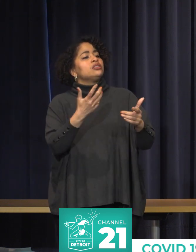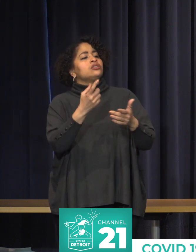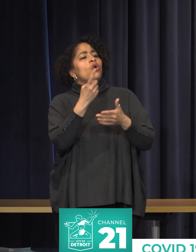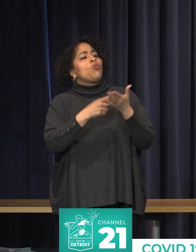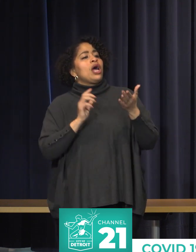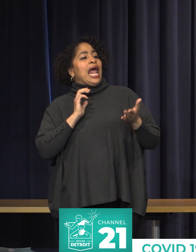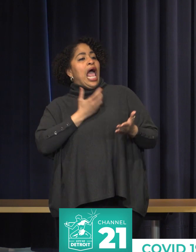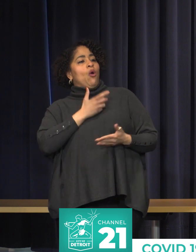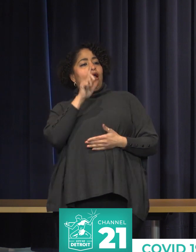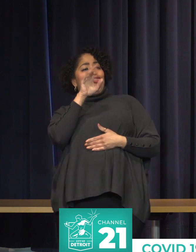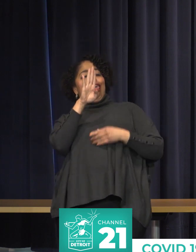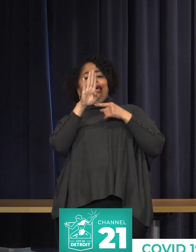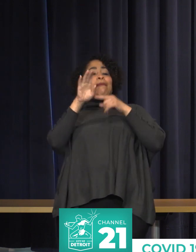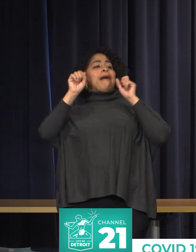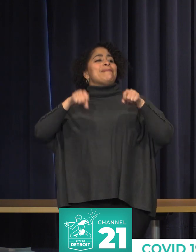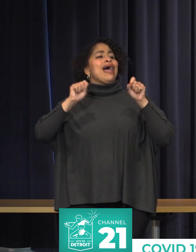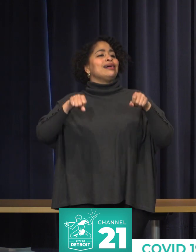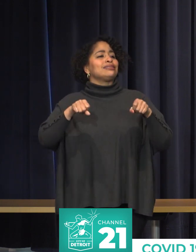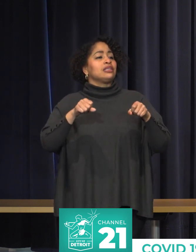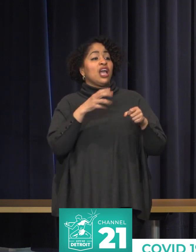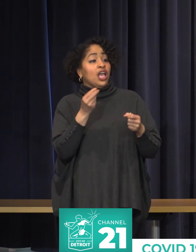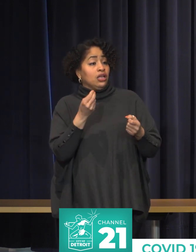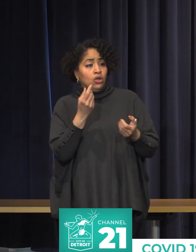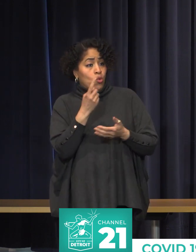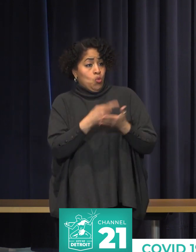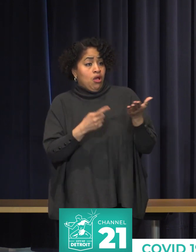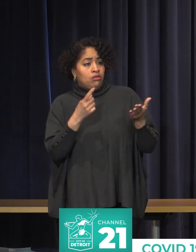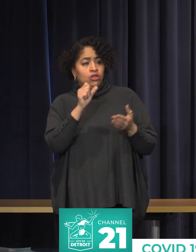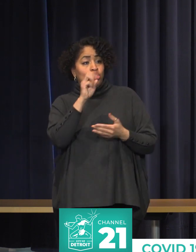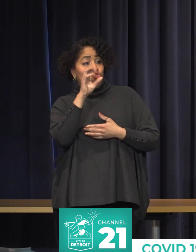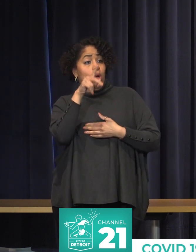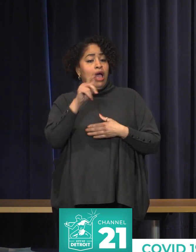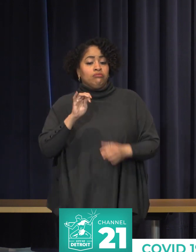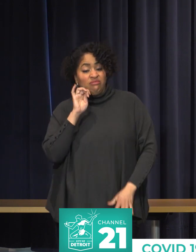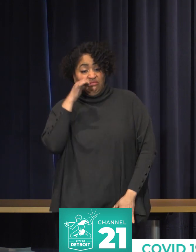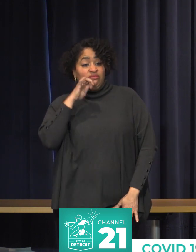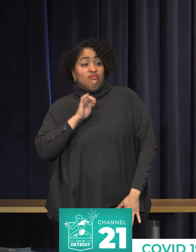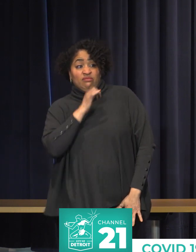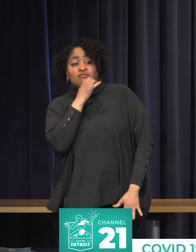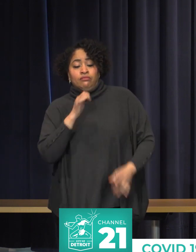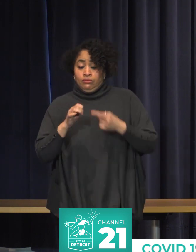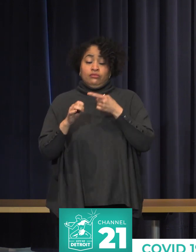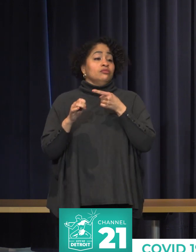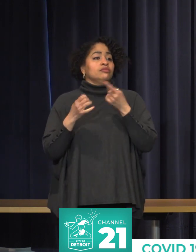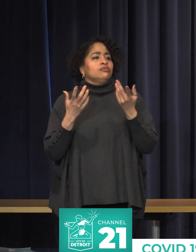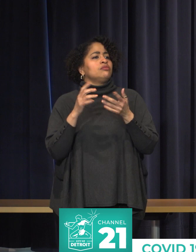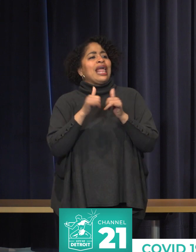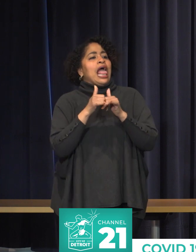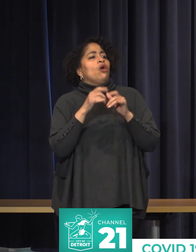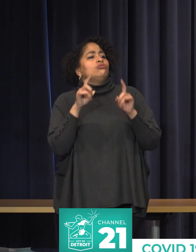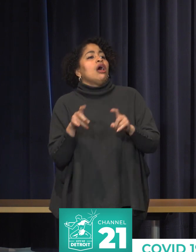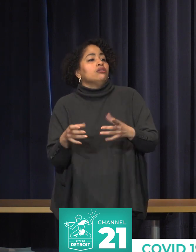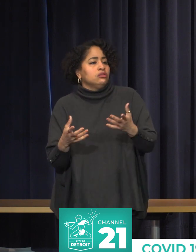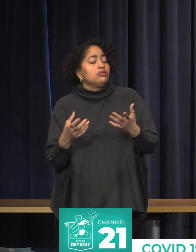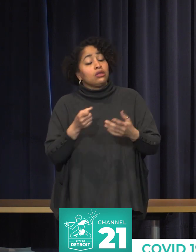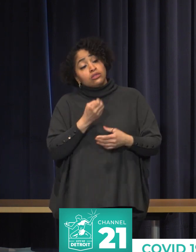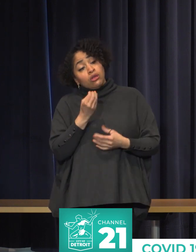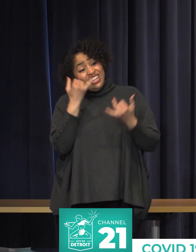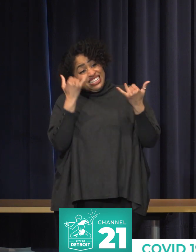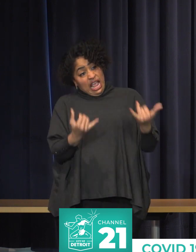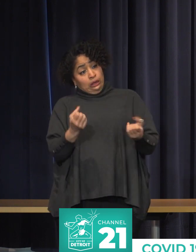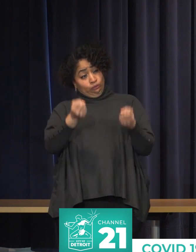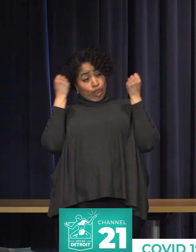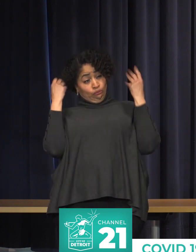lab capacity is and what the swab and medium or reagent capacity is. And now that a number